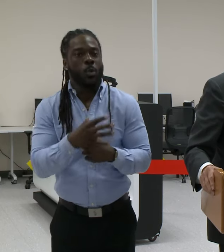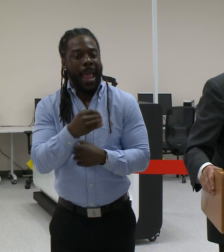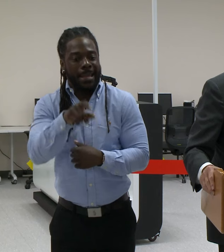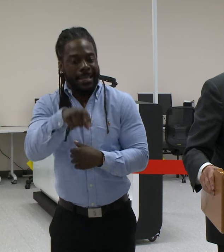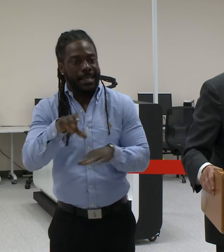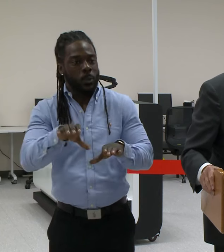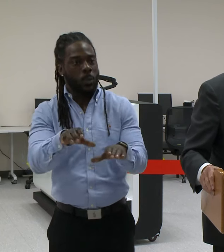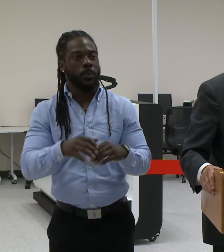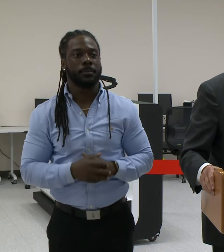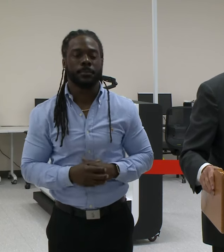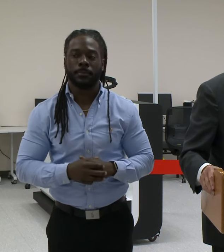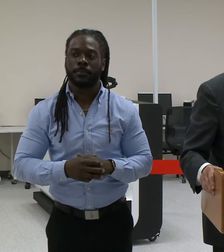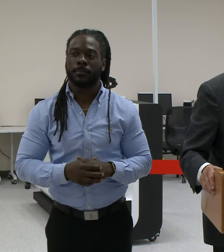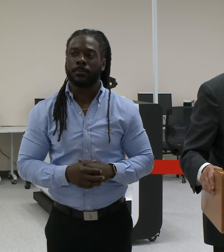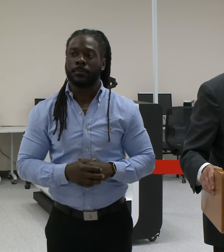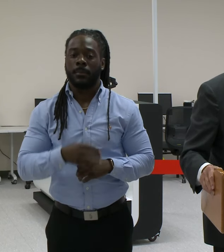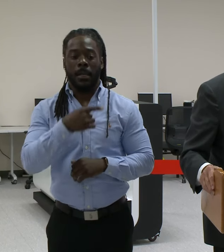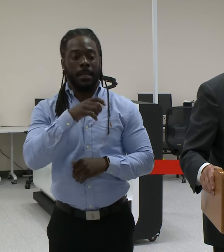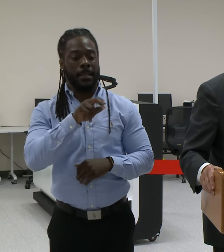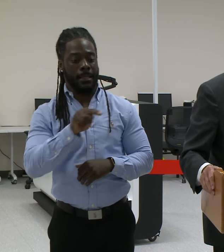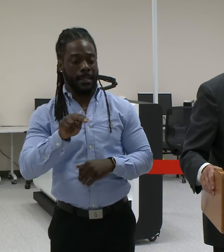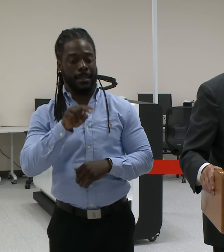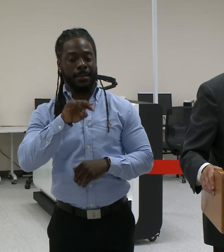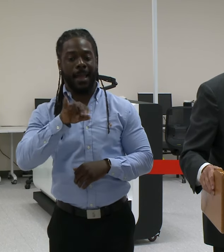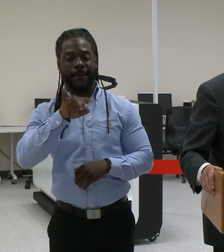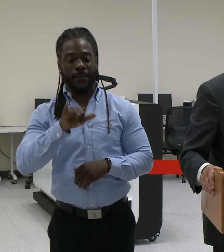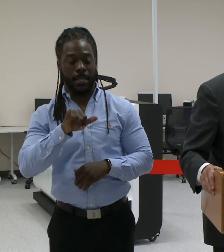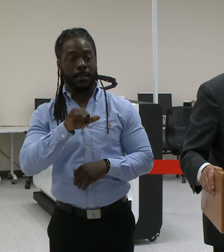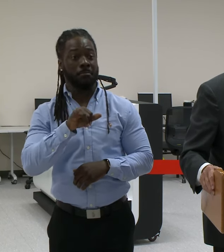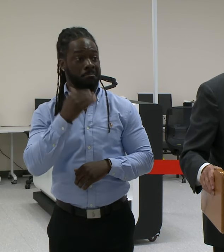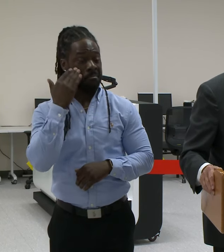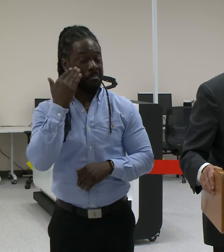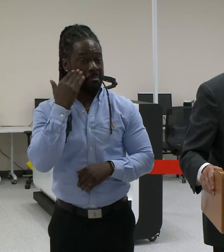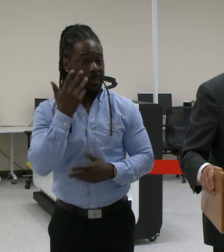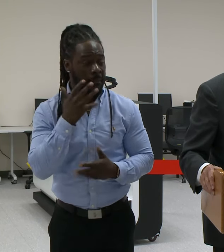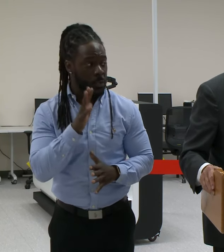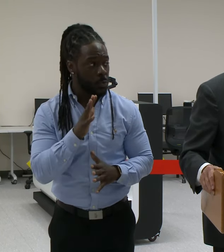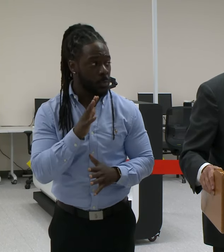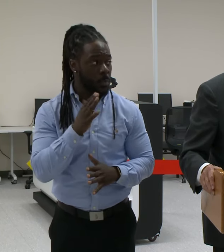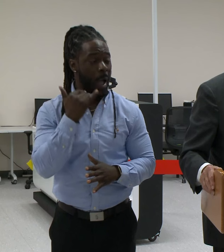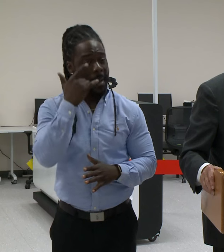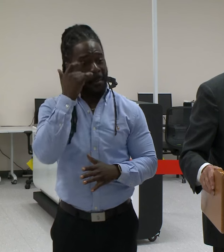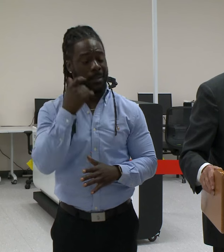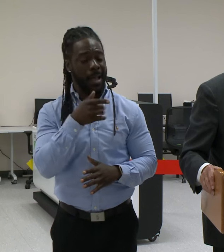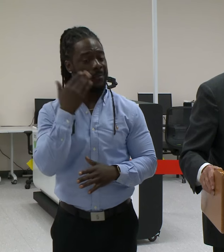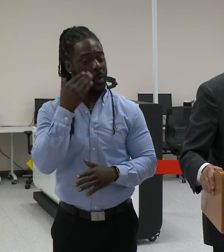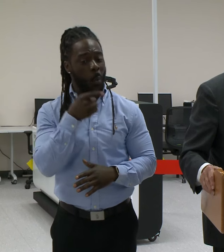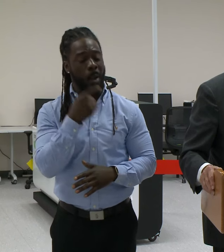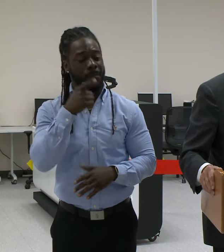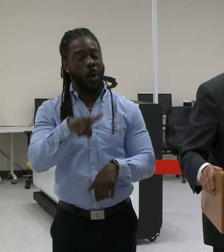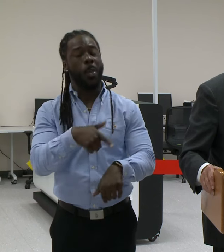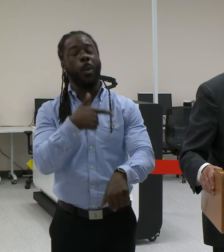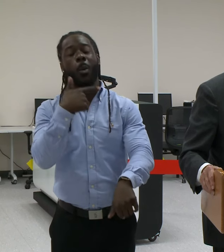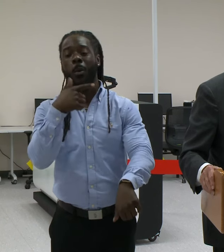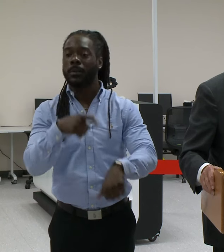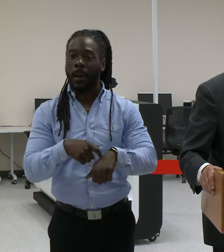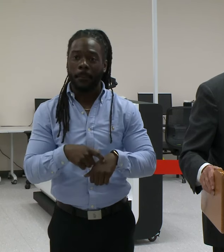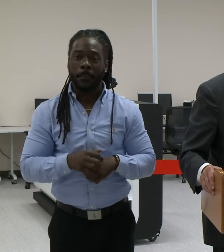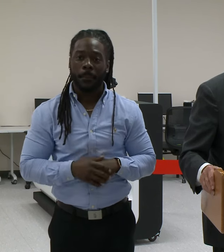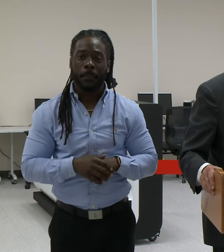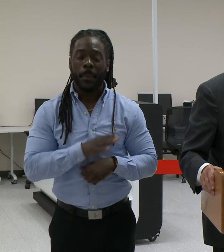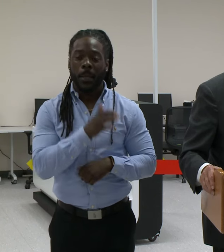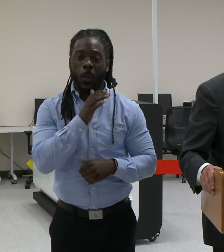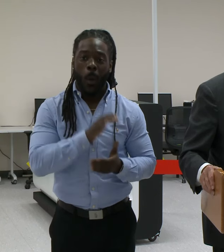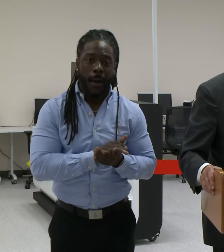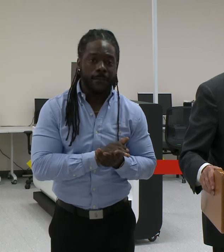to do. Glenn Ivey, I know, because I've known Glenn for a very long time. His